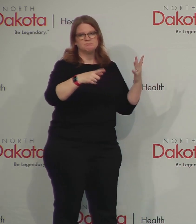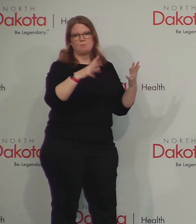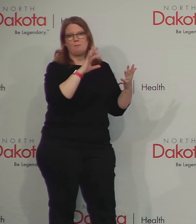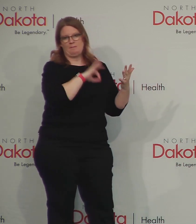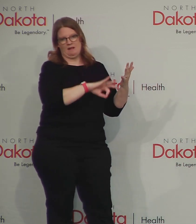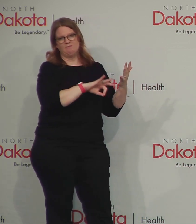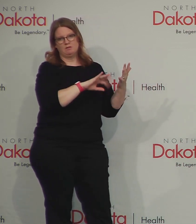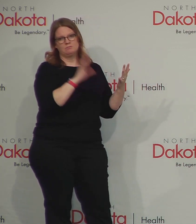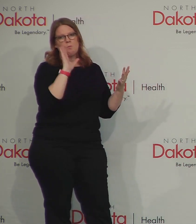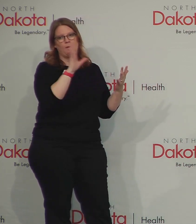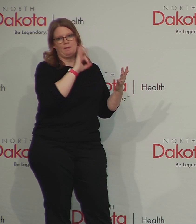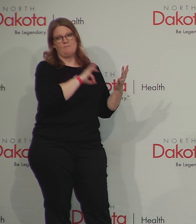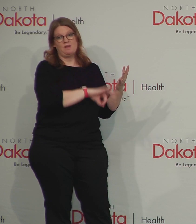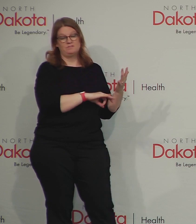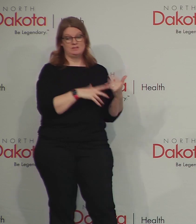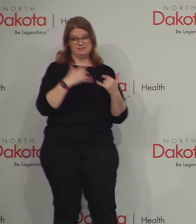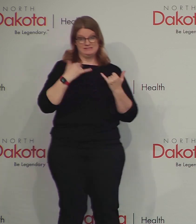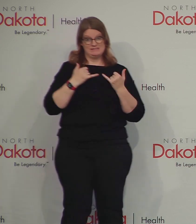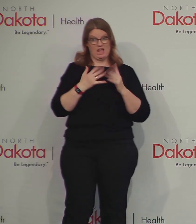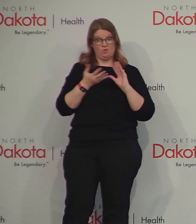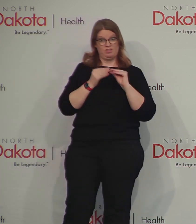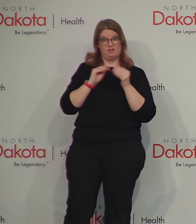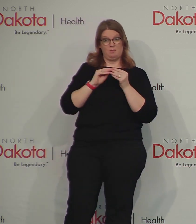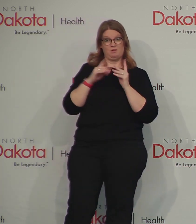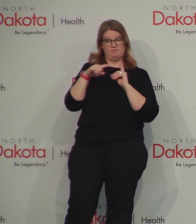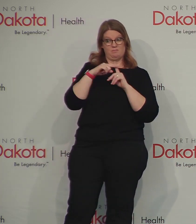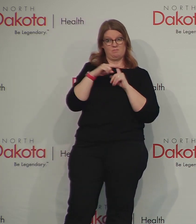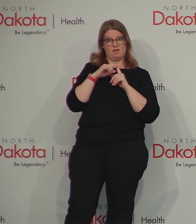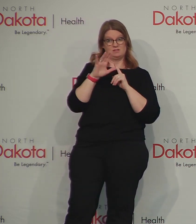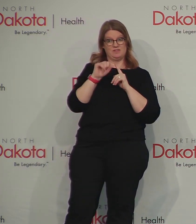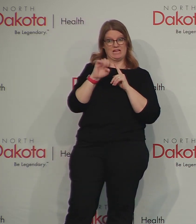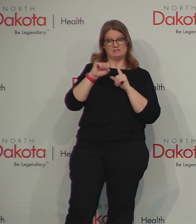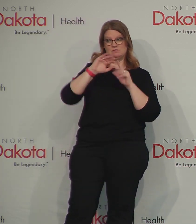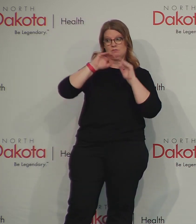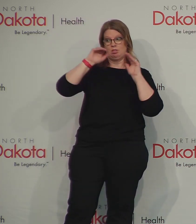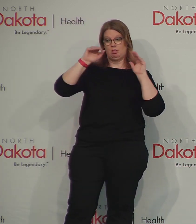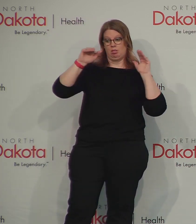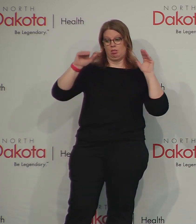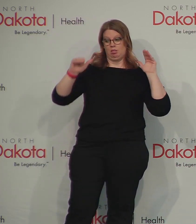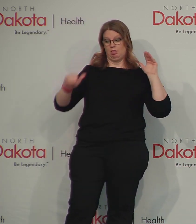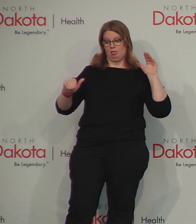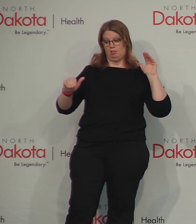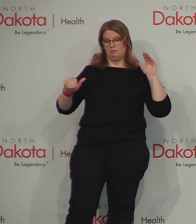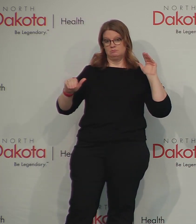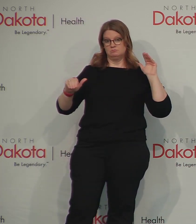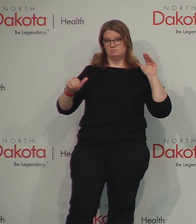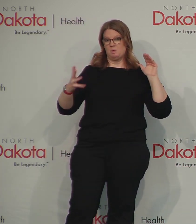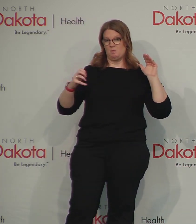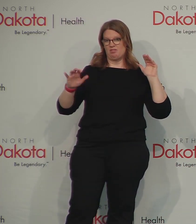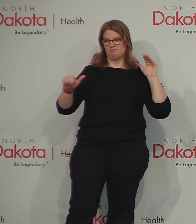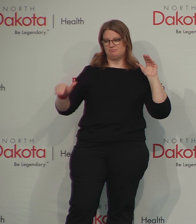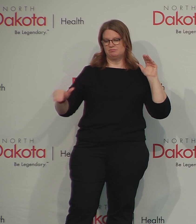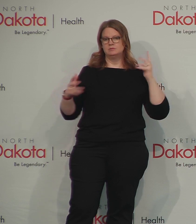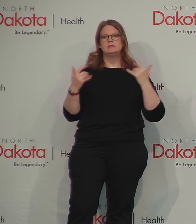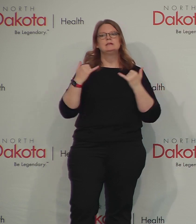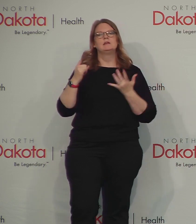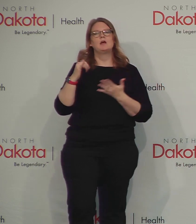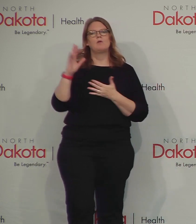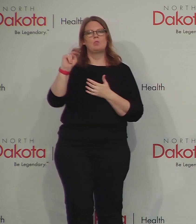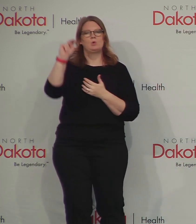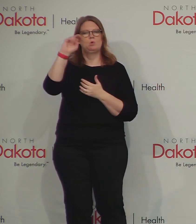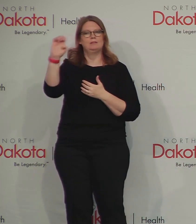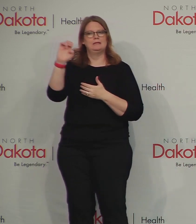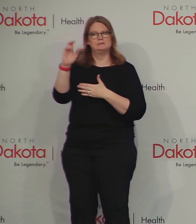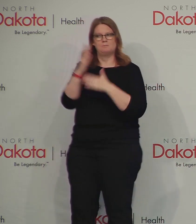We've got the numbers headed in the right direction, but if we want to run this to the ground, this will be one of the tools. There are universities in the northeastern part of the